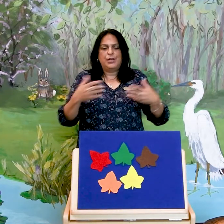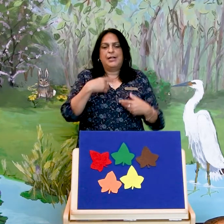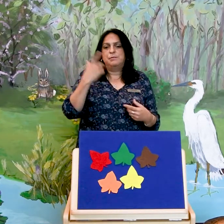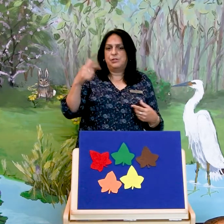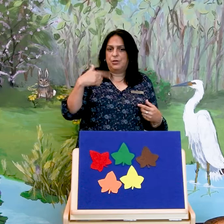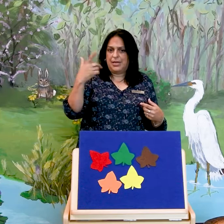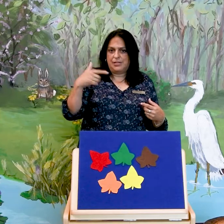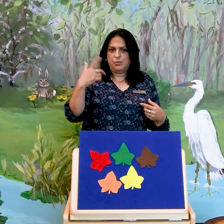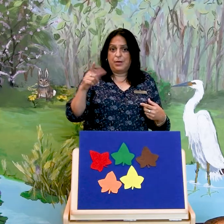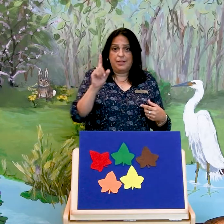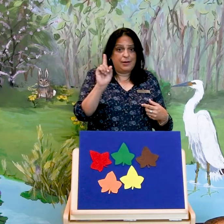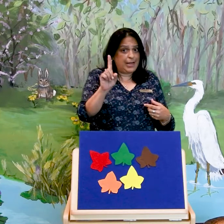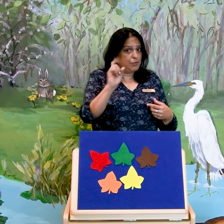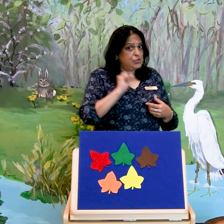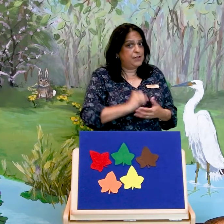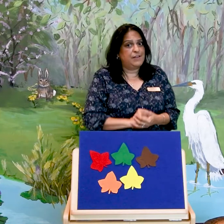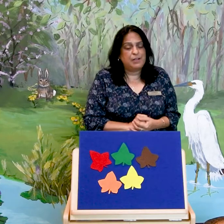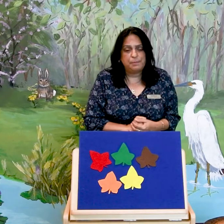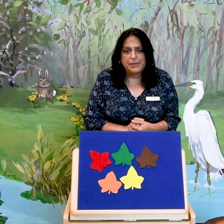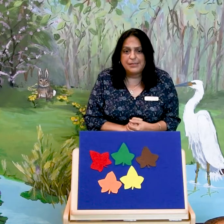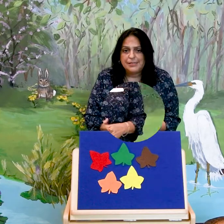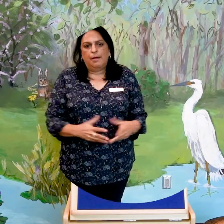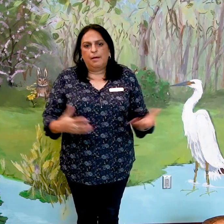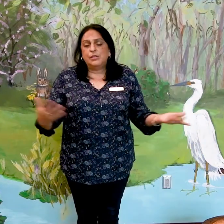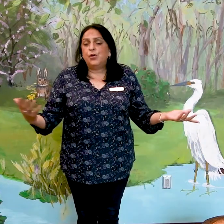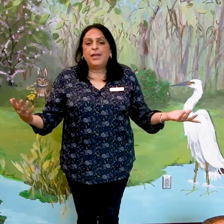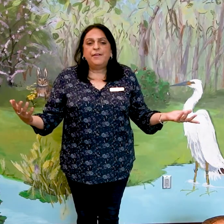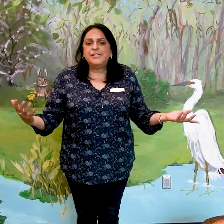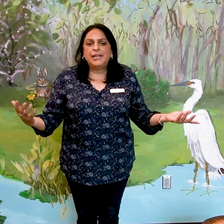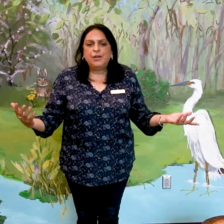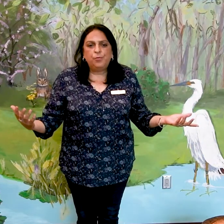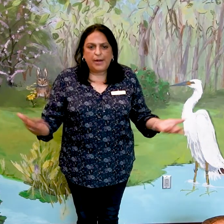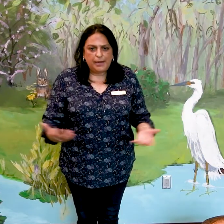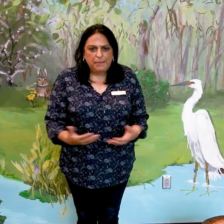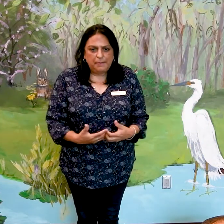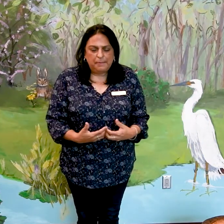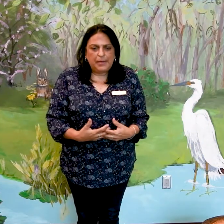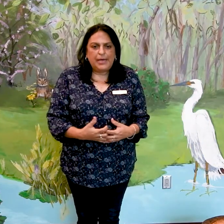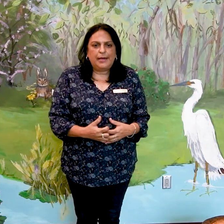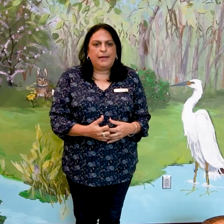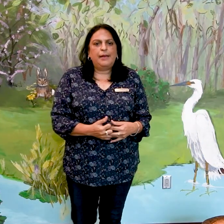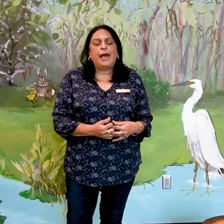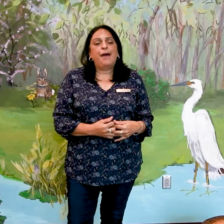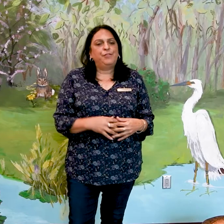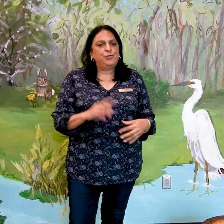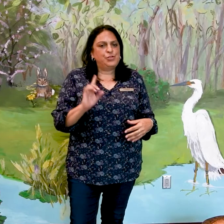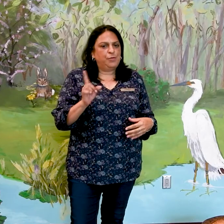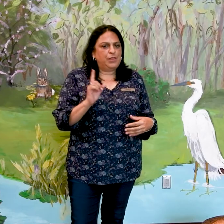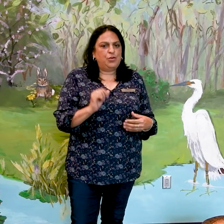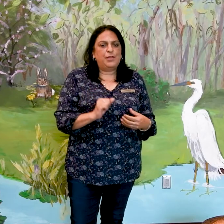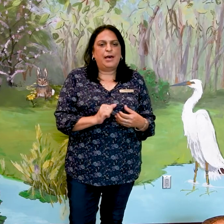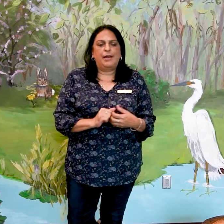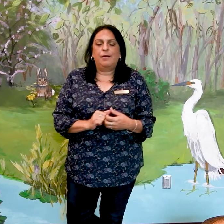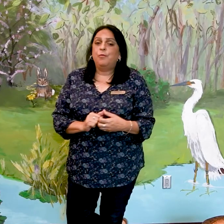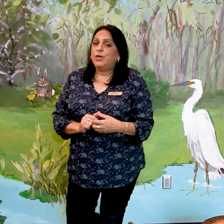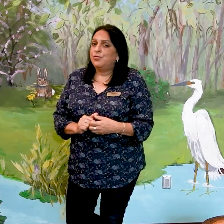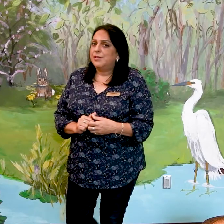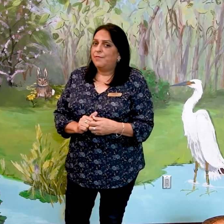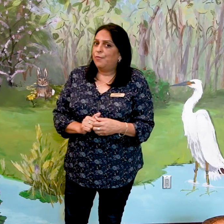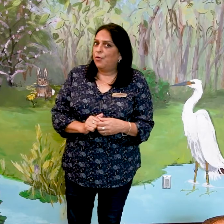helps your kids with their language development. So here is a little rhyme, and I have to share with you that we use it for